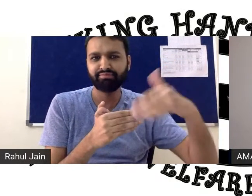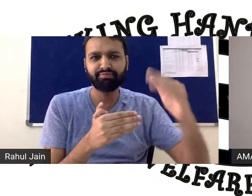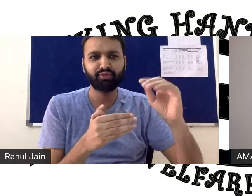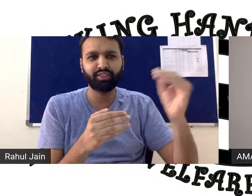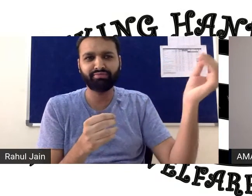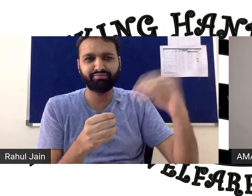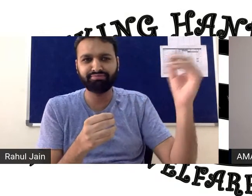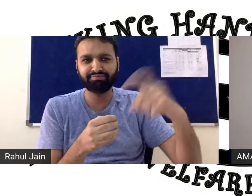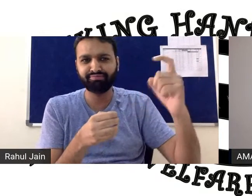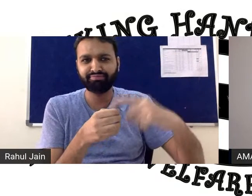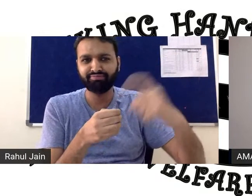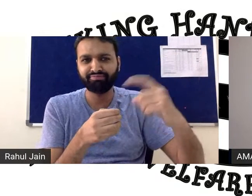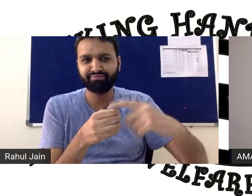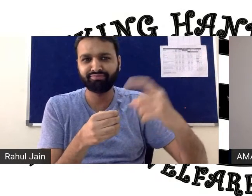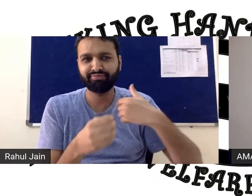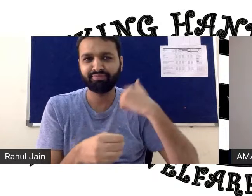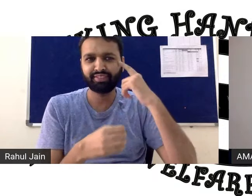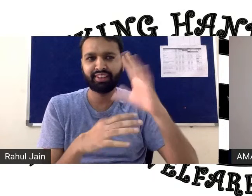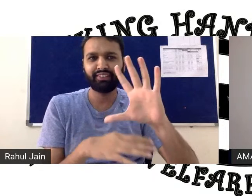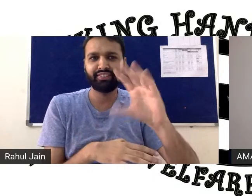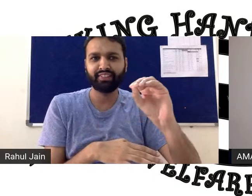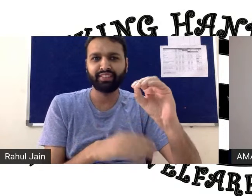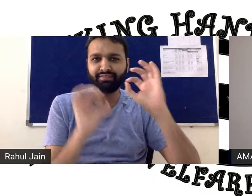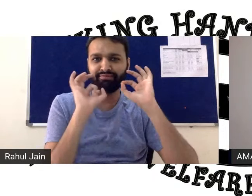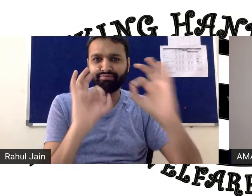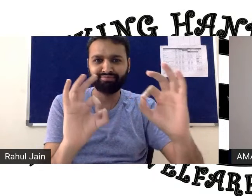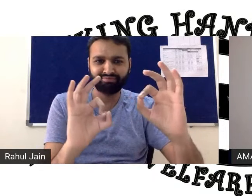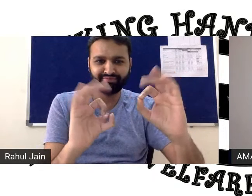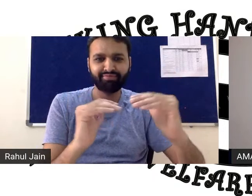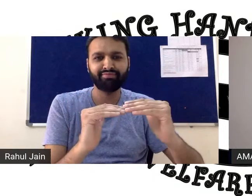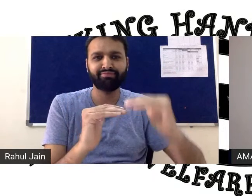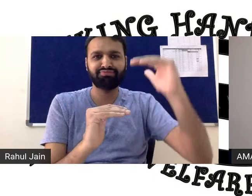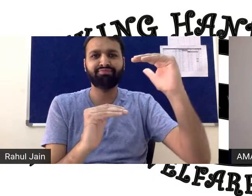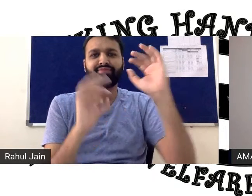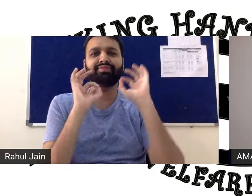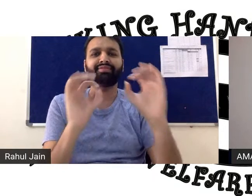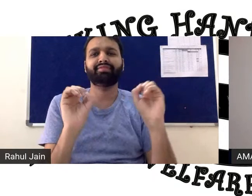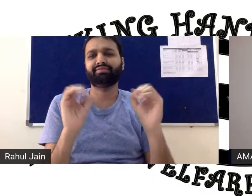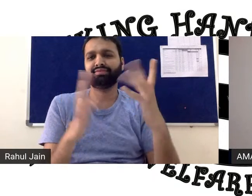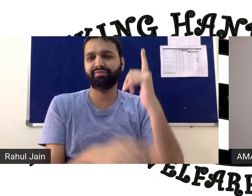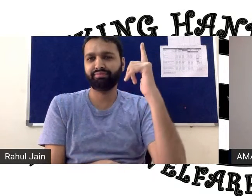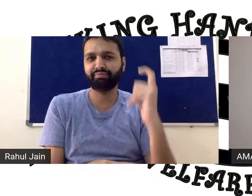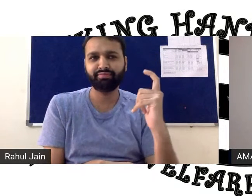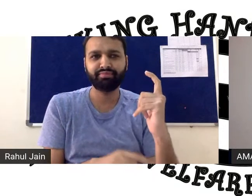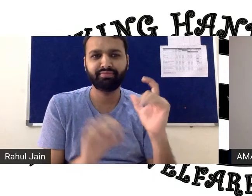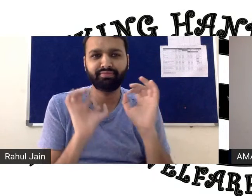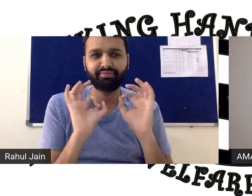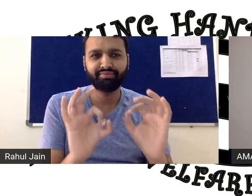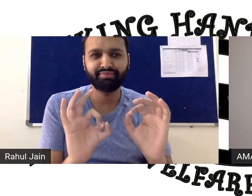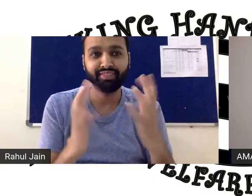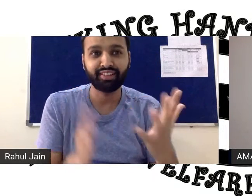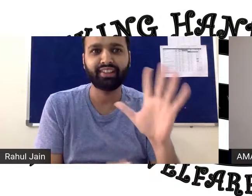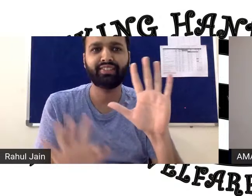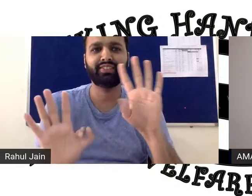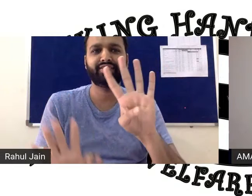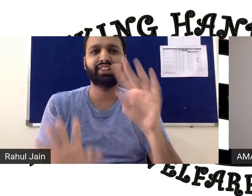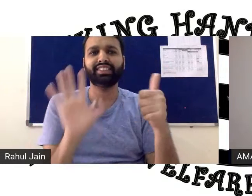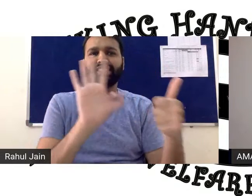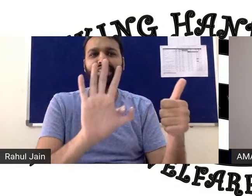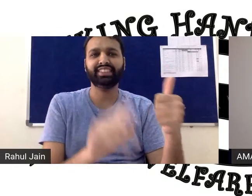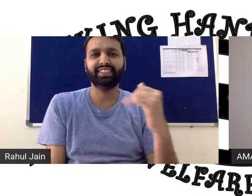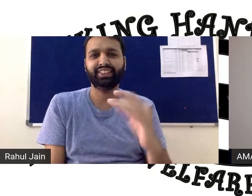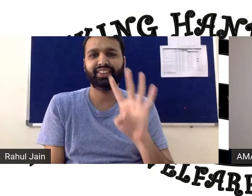also. So we have around 399 people, 39 people already, sorry.